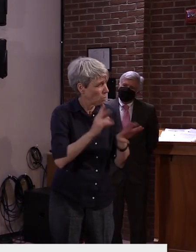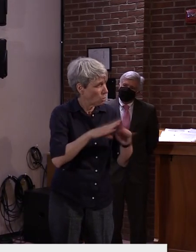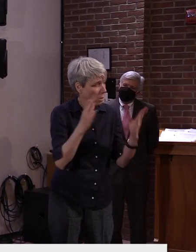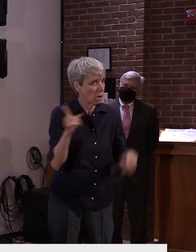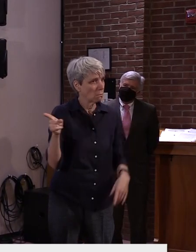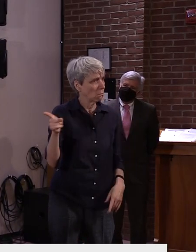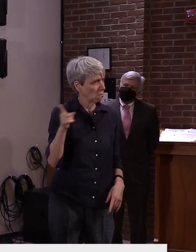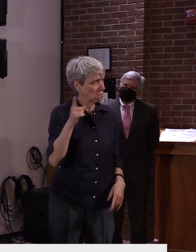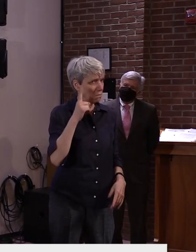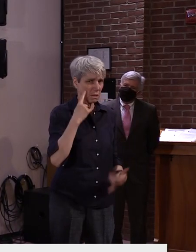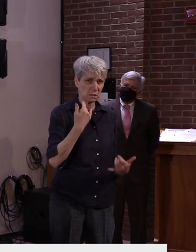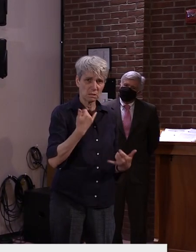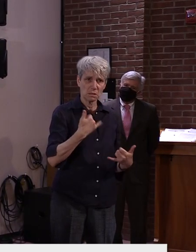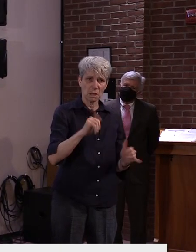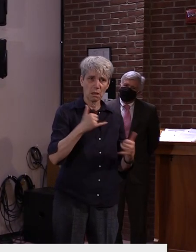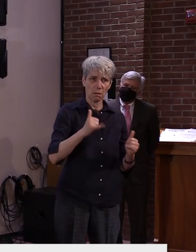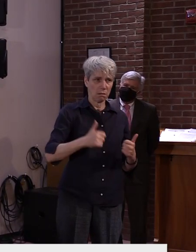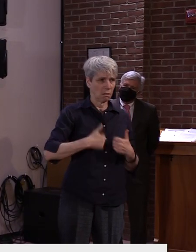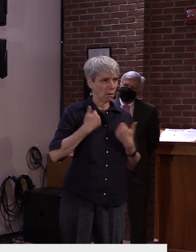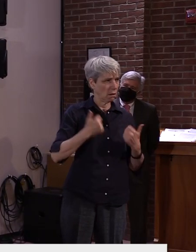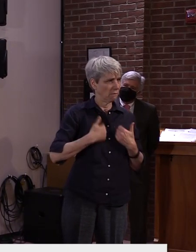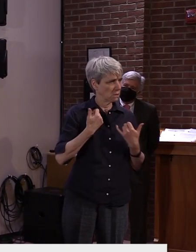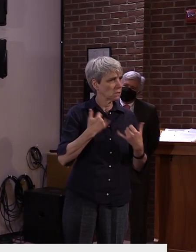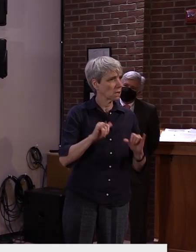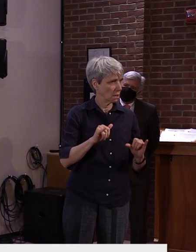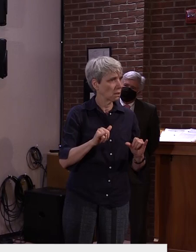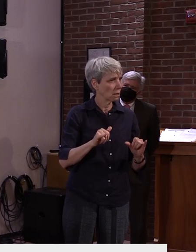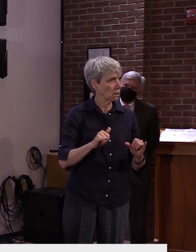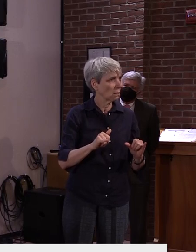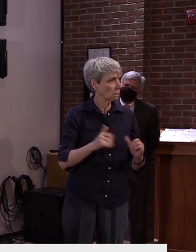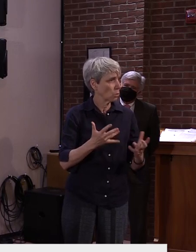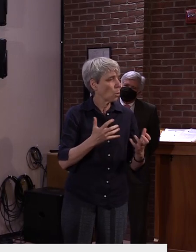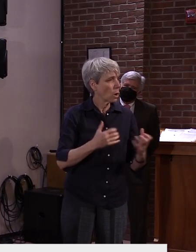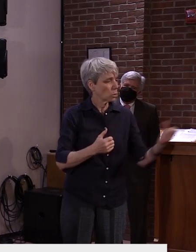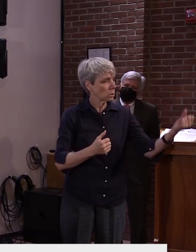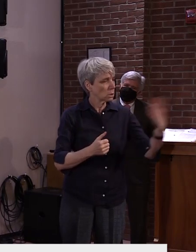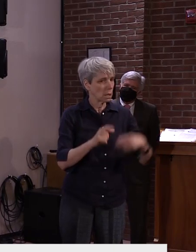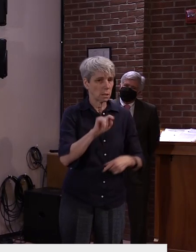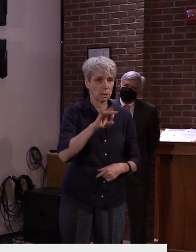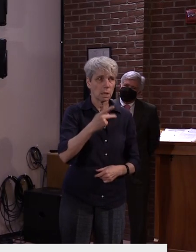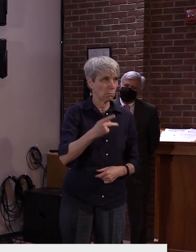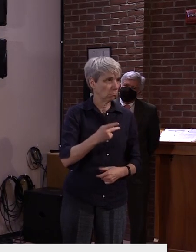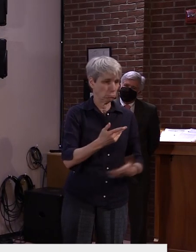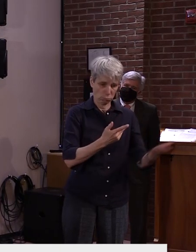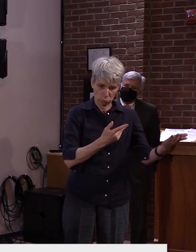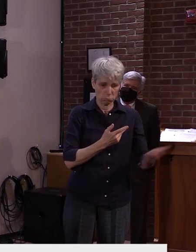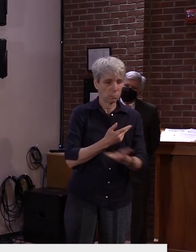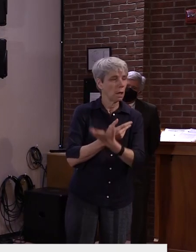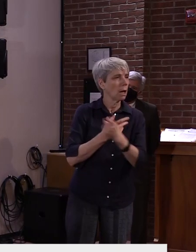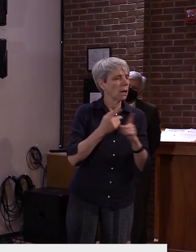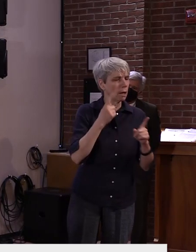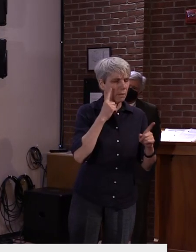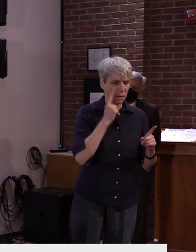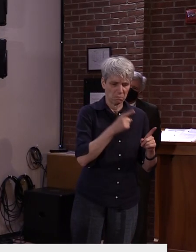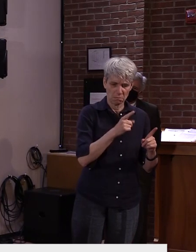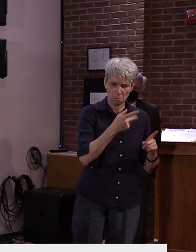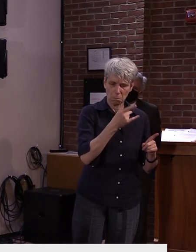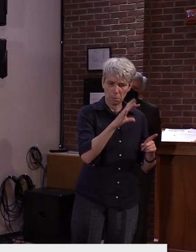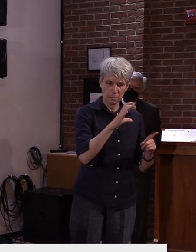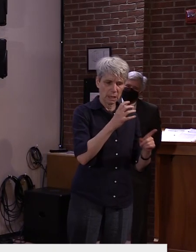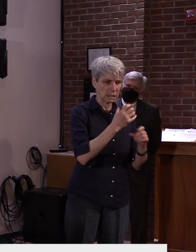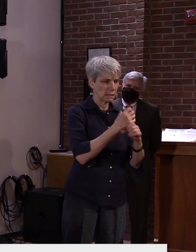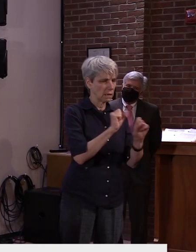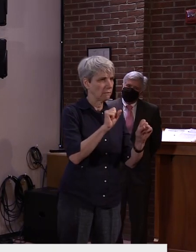I think it exists. So if you want to send a tip in, feel free. It's on the, I believe, on the public